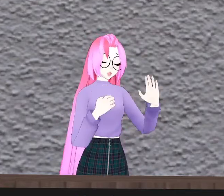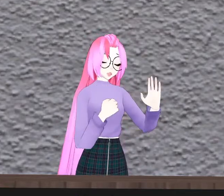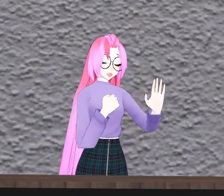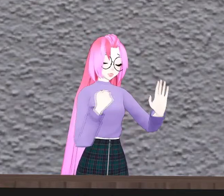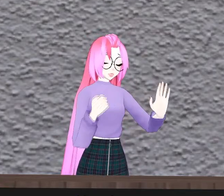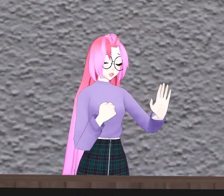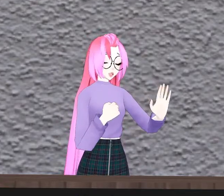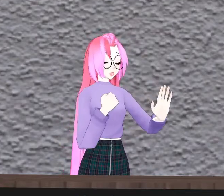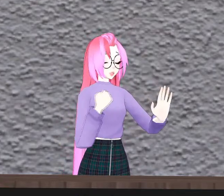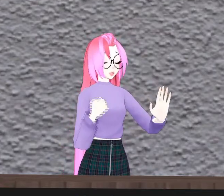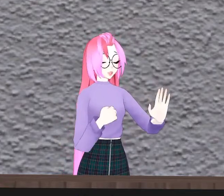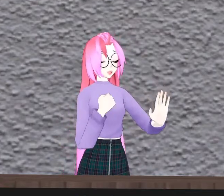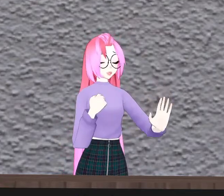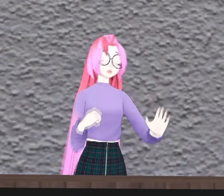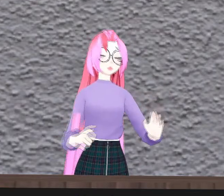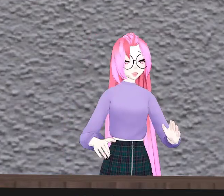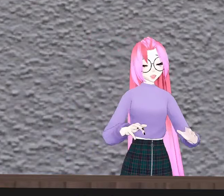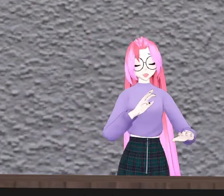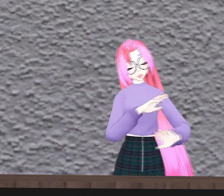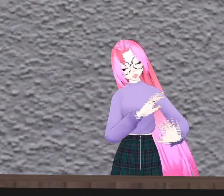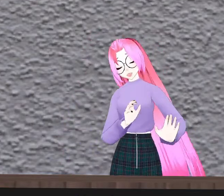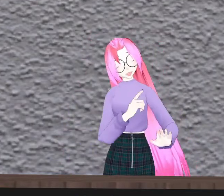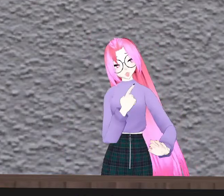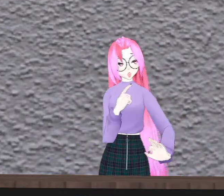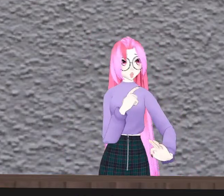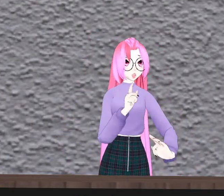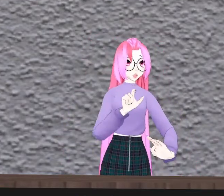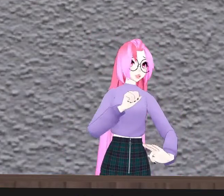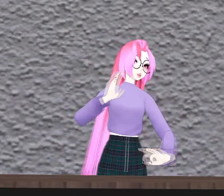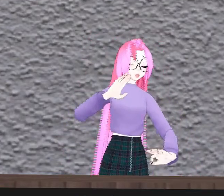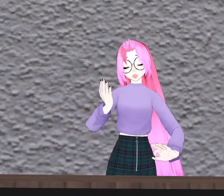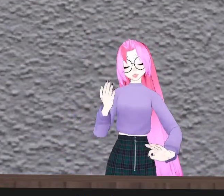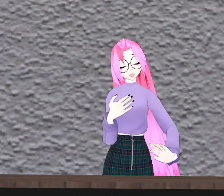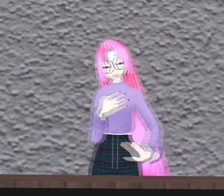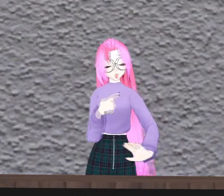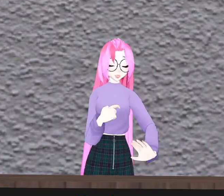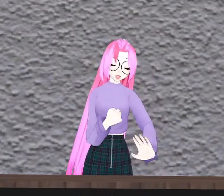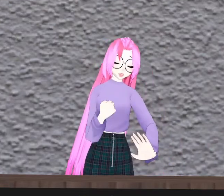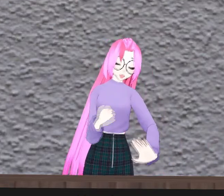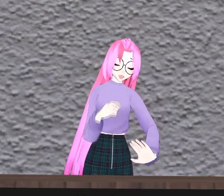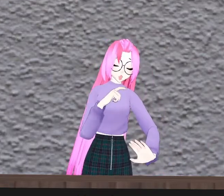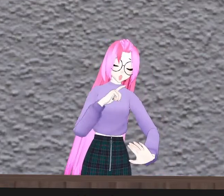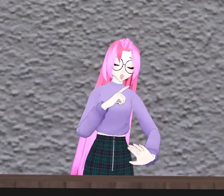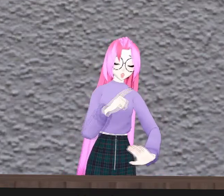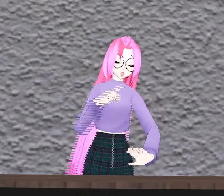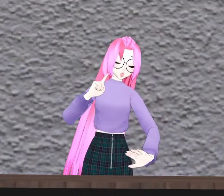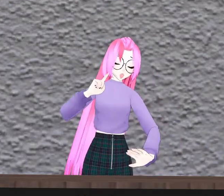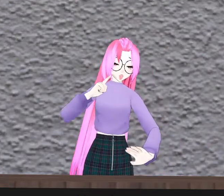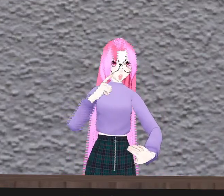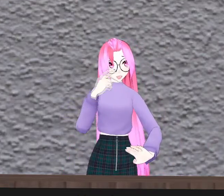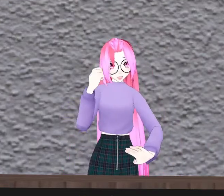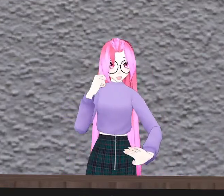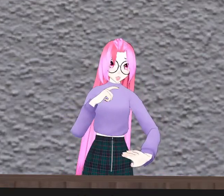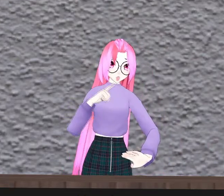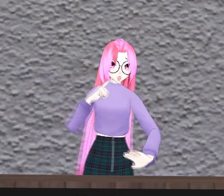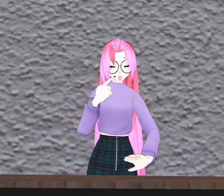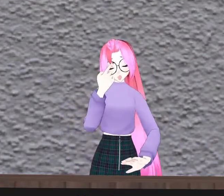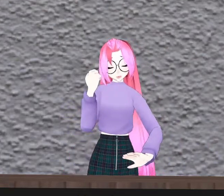I'm sorry. Don't say that. Never say you're sorry to a deaf person because they're deaf, because